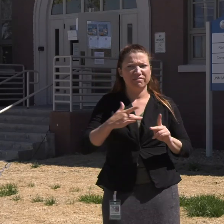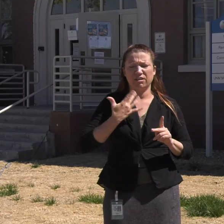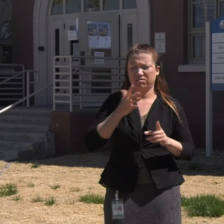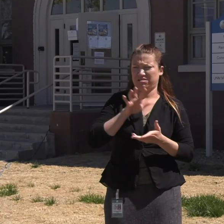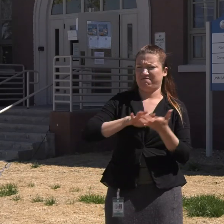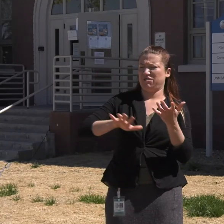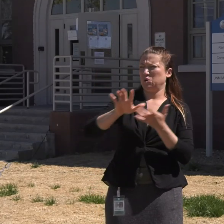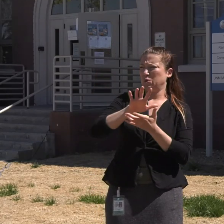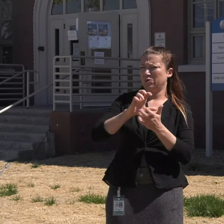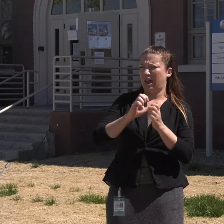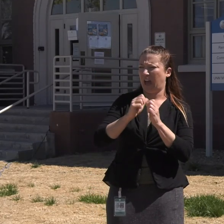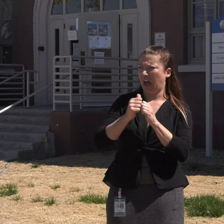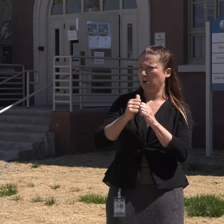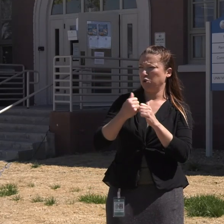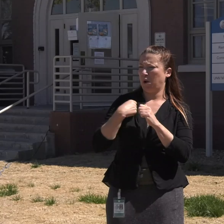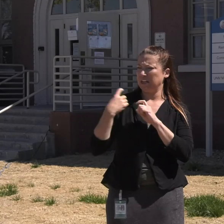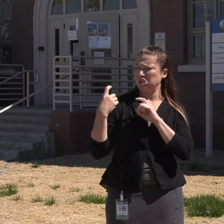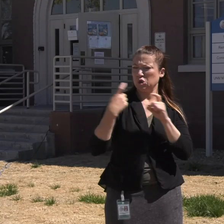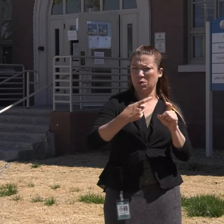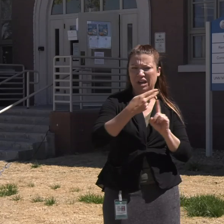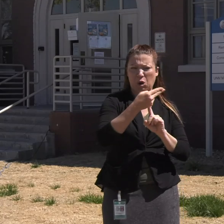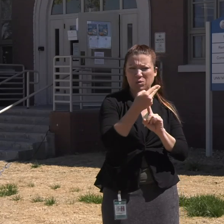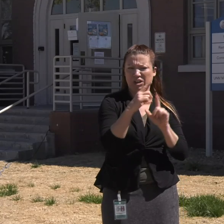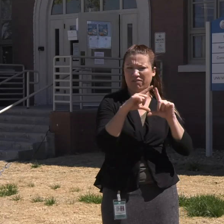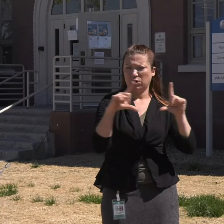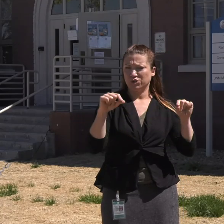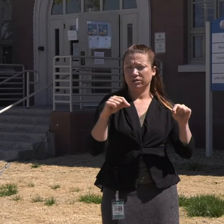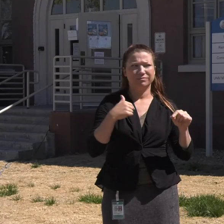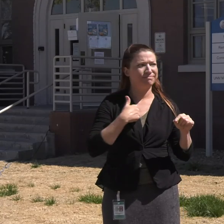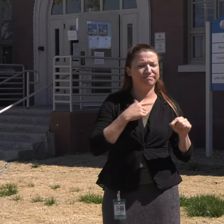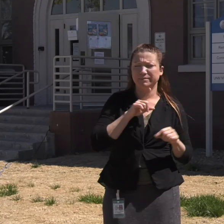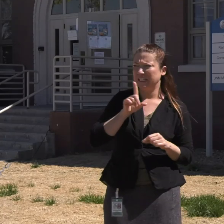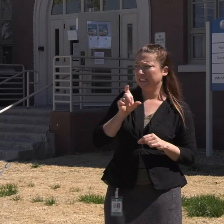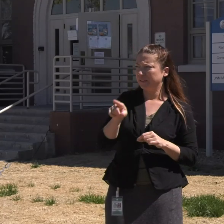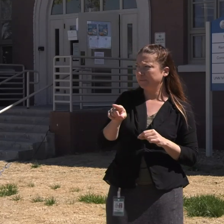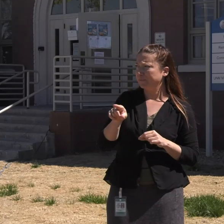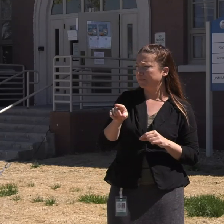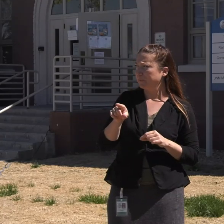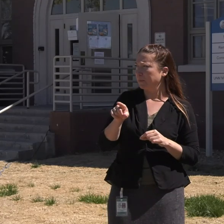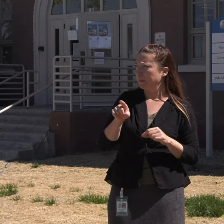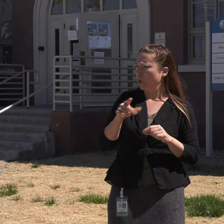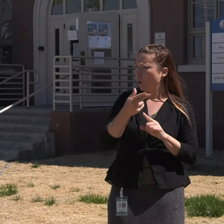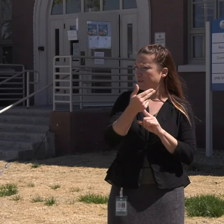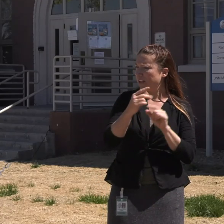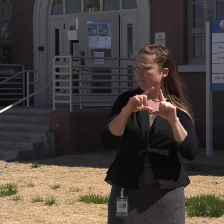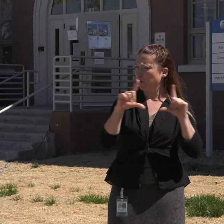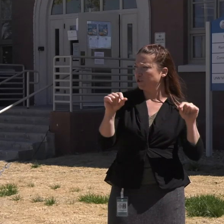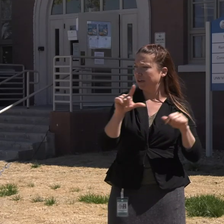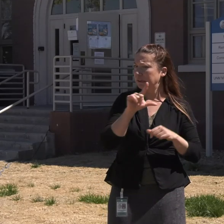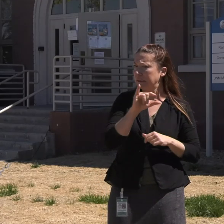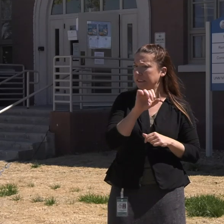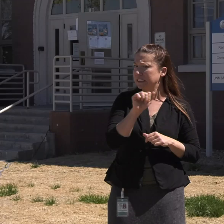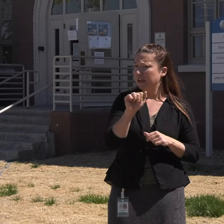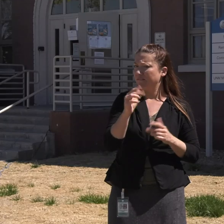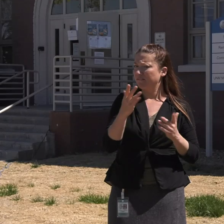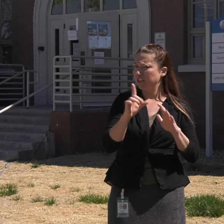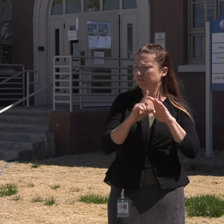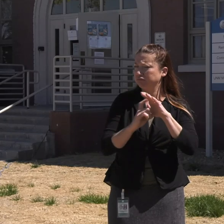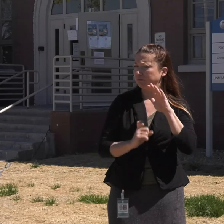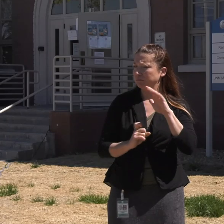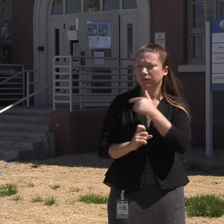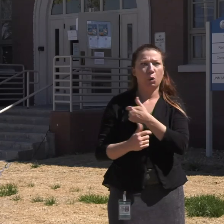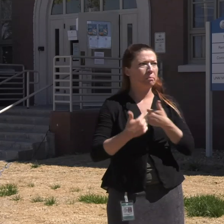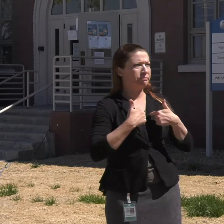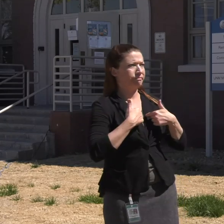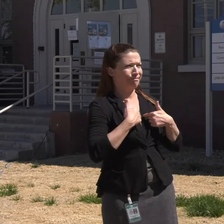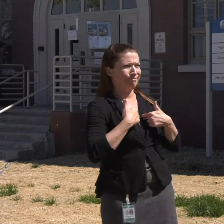hotel vouchers. Let me just check. The question is about hotel vouchers, a little more details. Did Lisa already escape? She had to go, I can answer it.